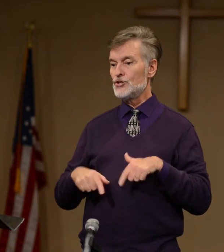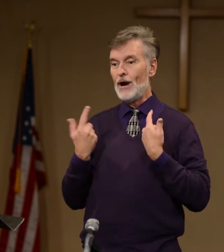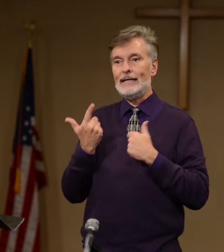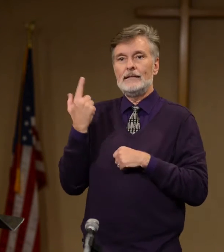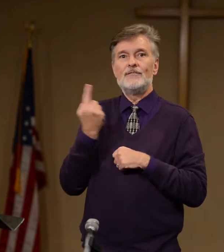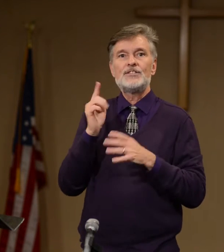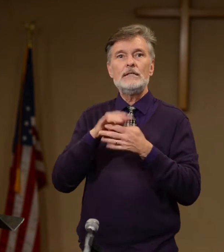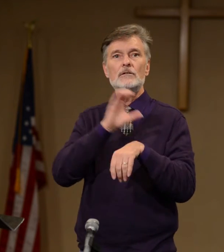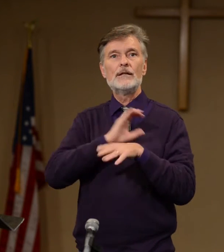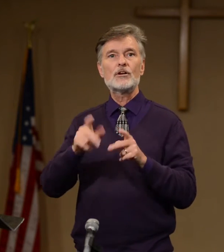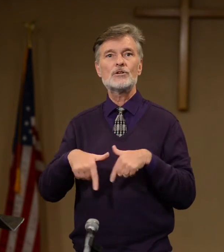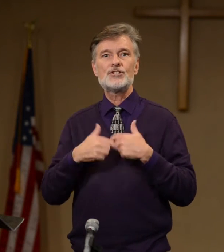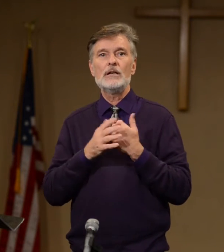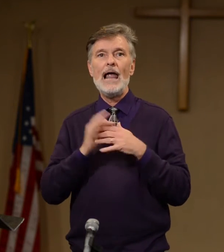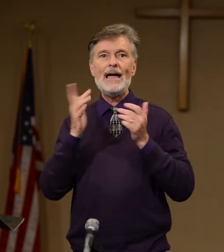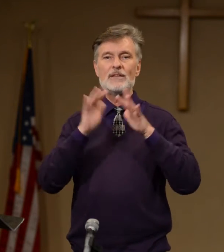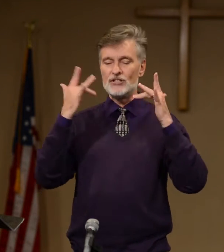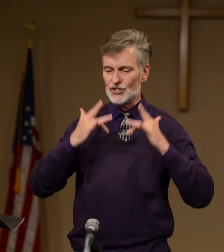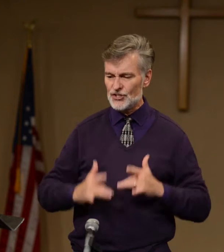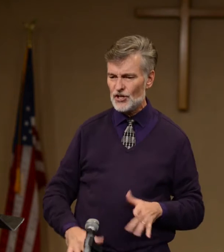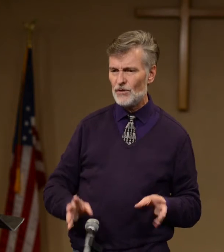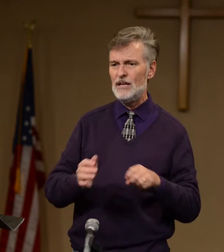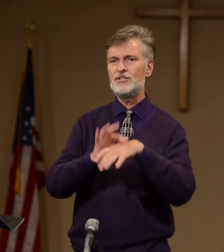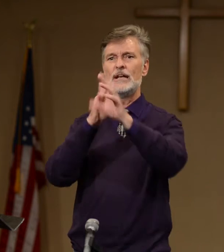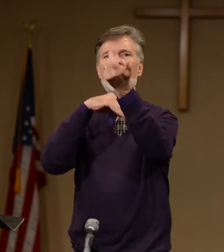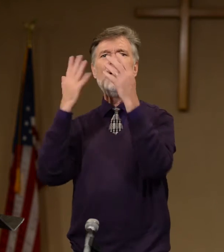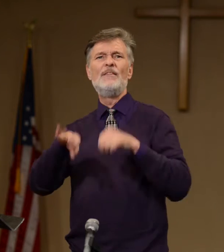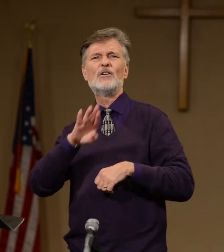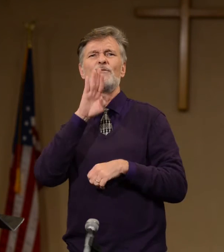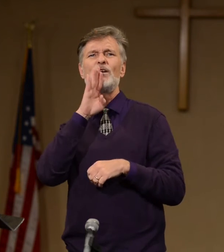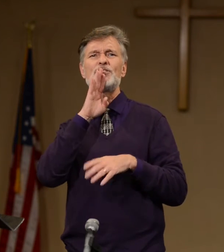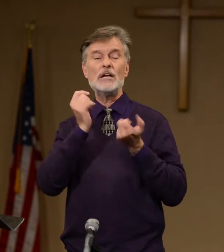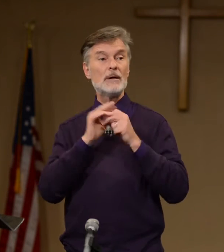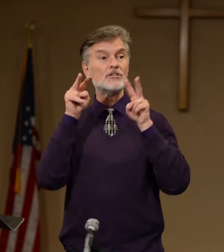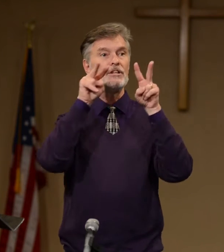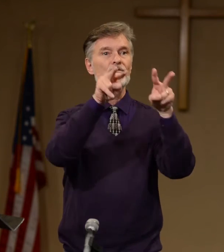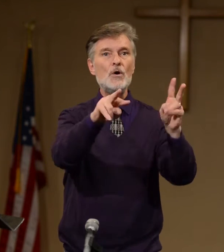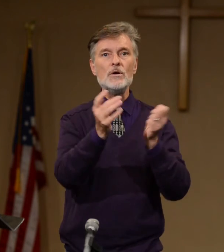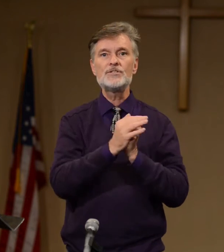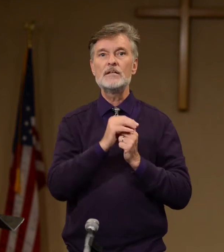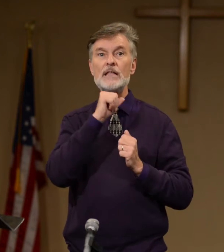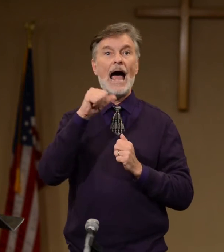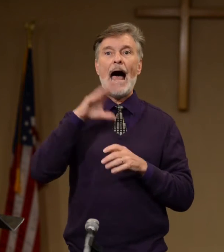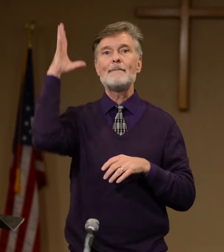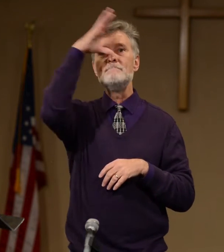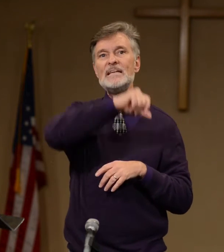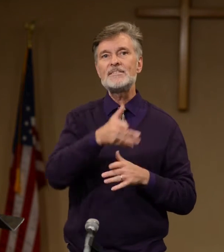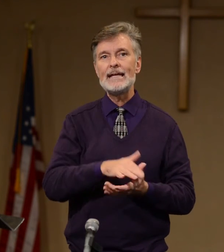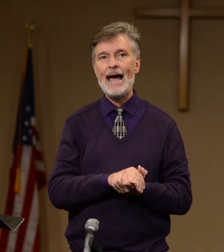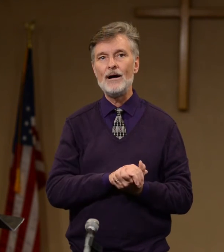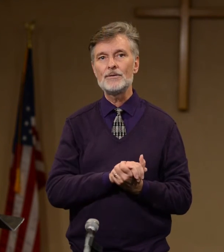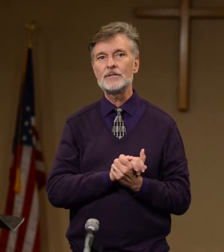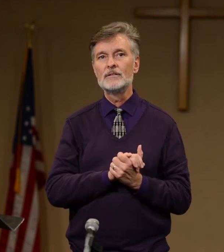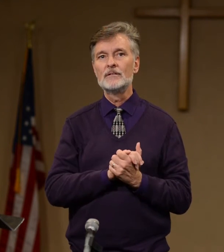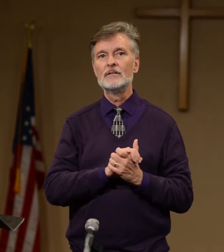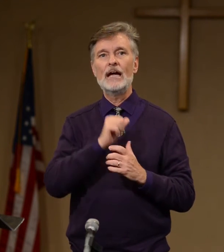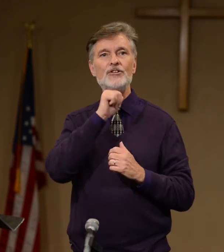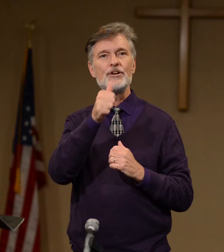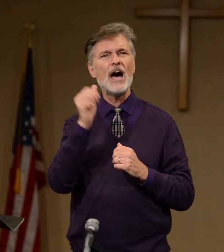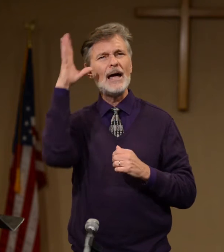trying to live single in the Christian life get discouraged. And they're frustrated because their focus is, I'm missing out. And you're not